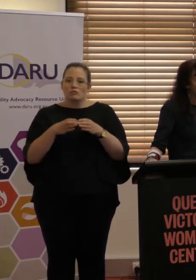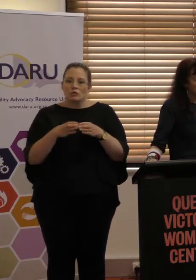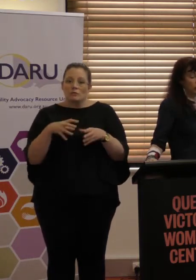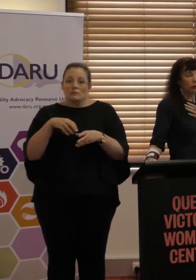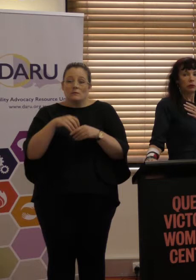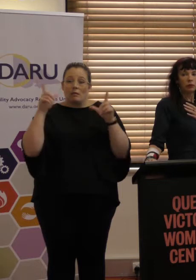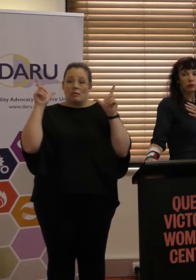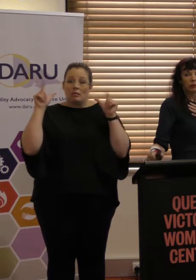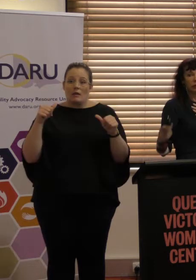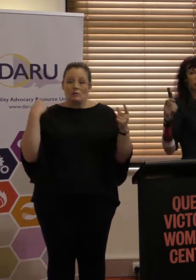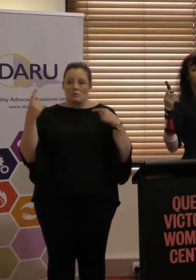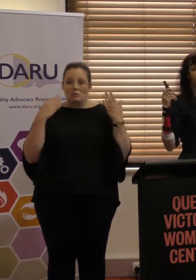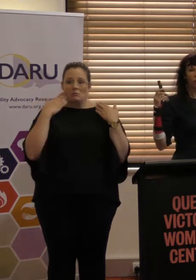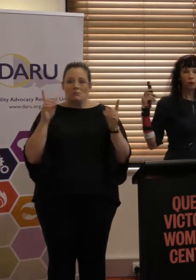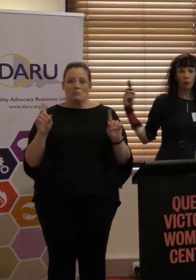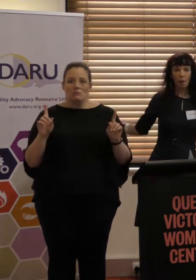this